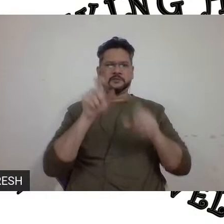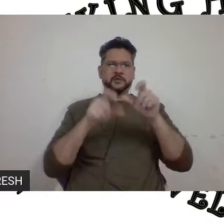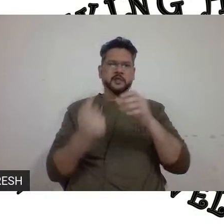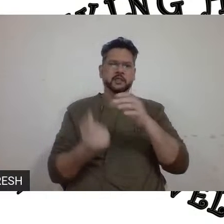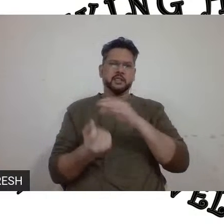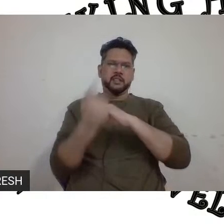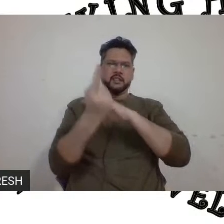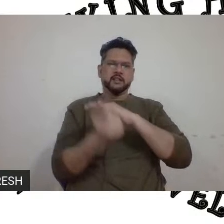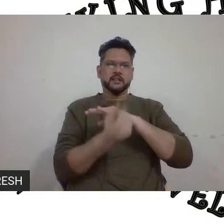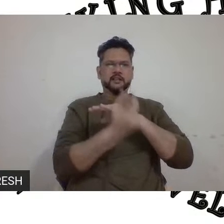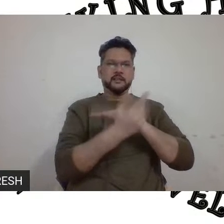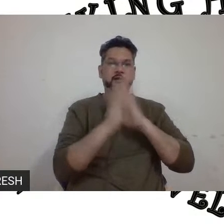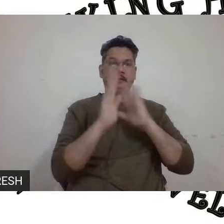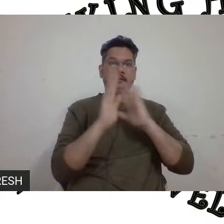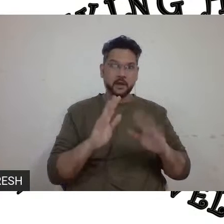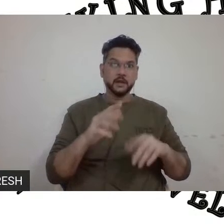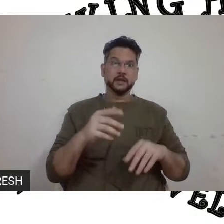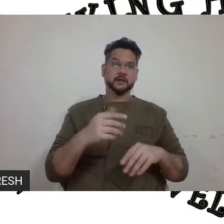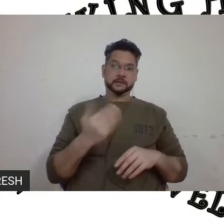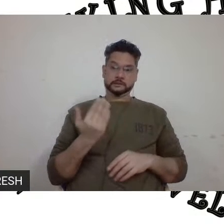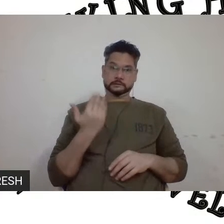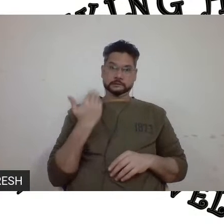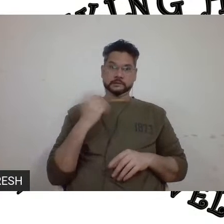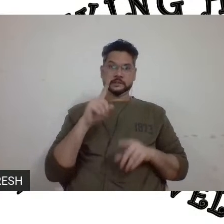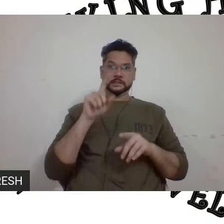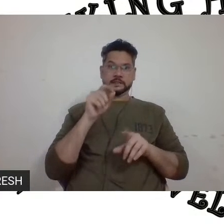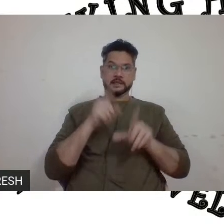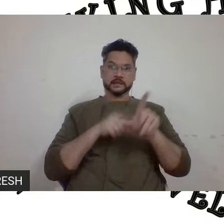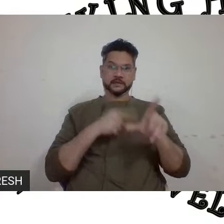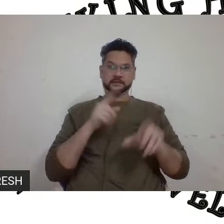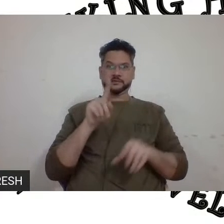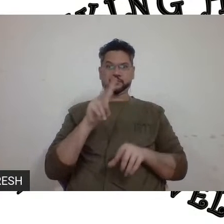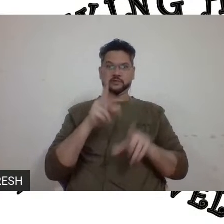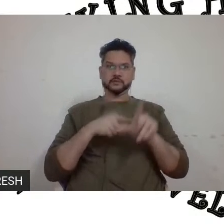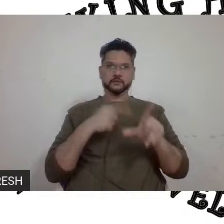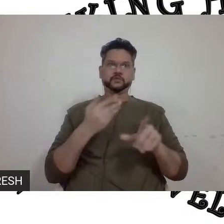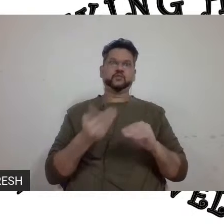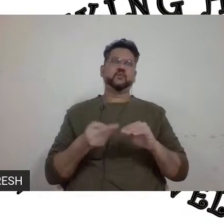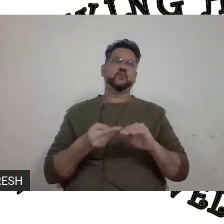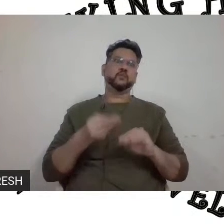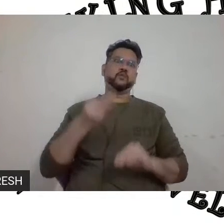from our community. So it's very important to continue the trend,